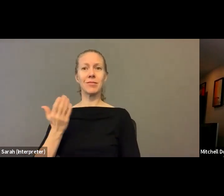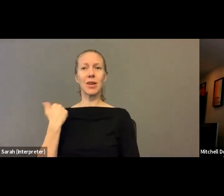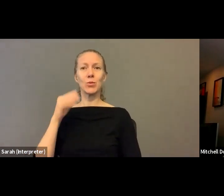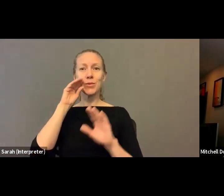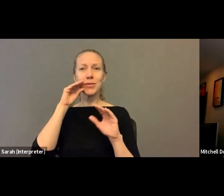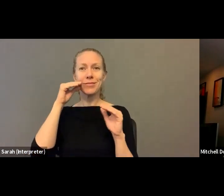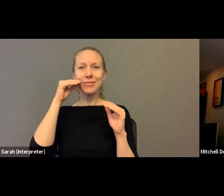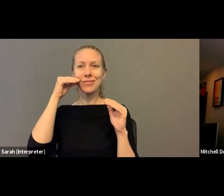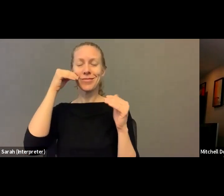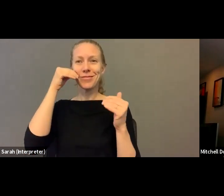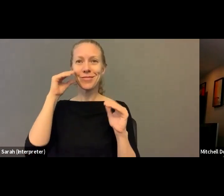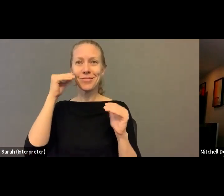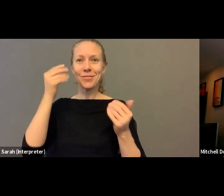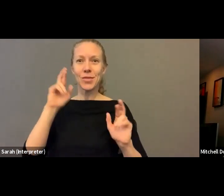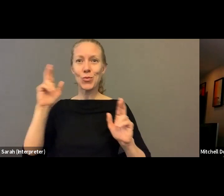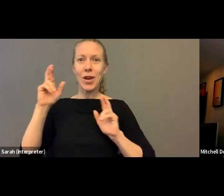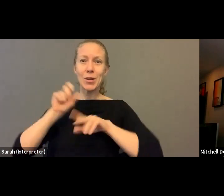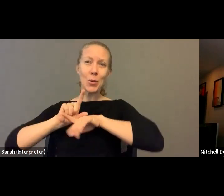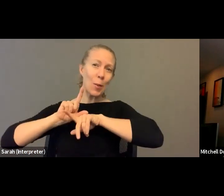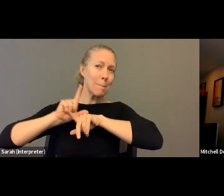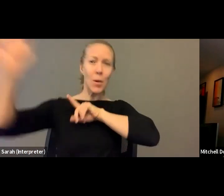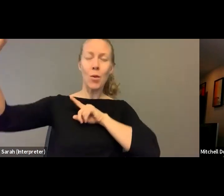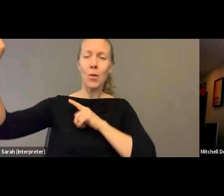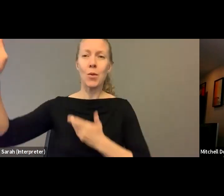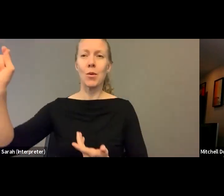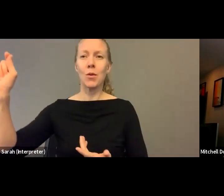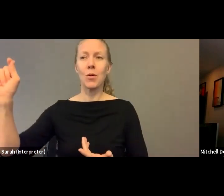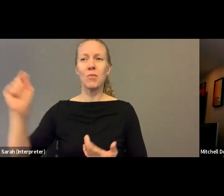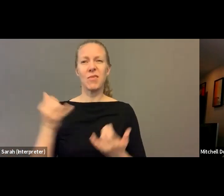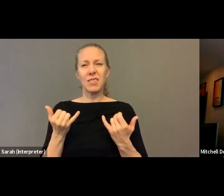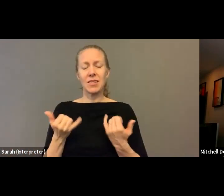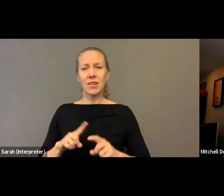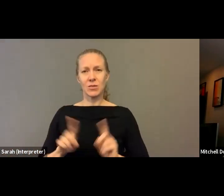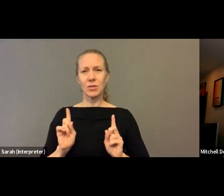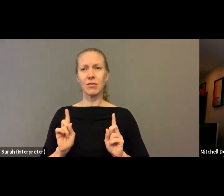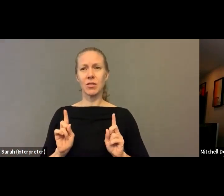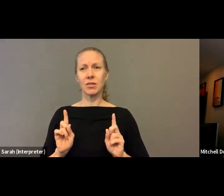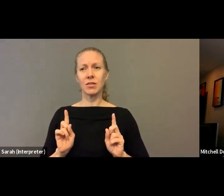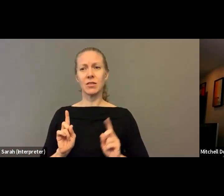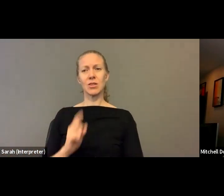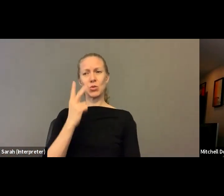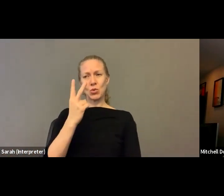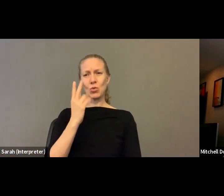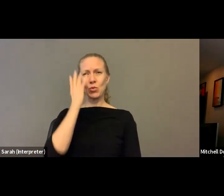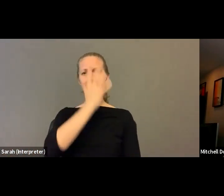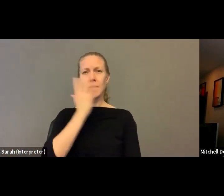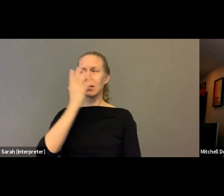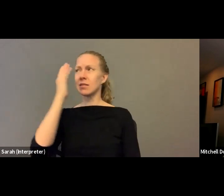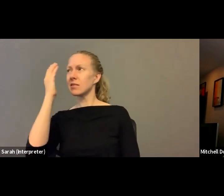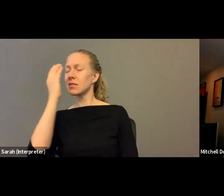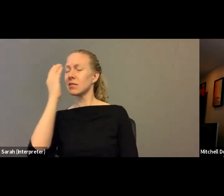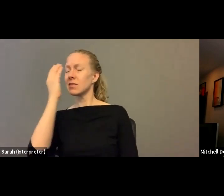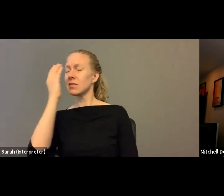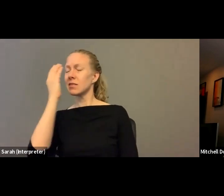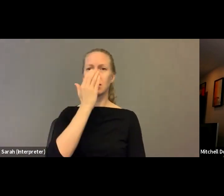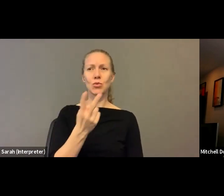tight for flight. Things are different now. There are two faces, two mothers, a